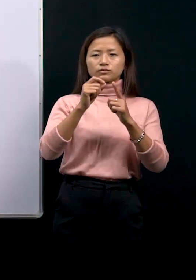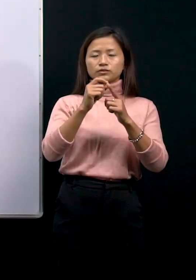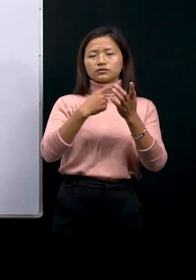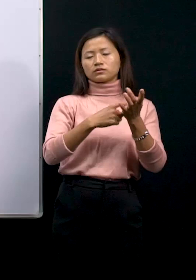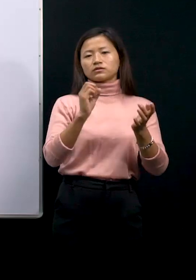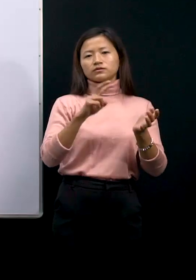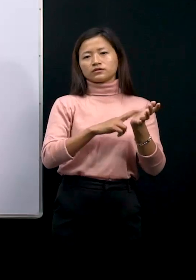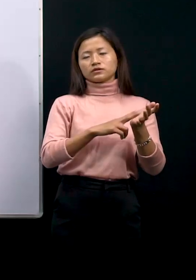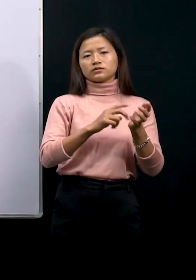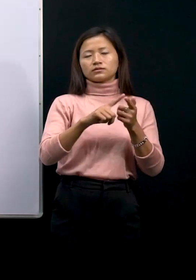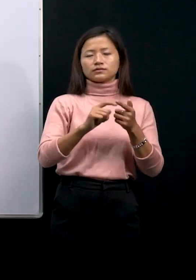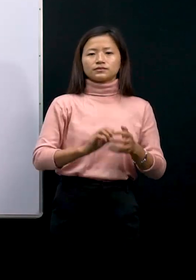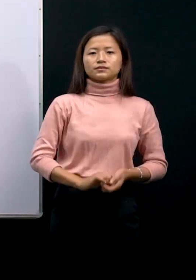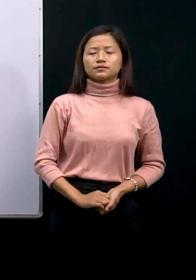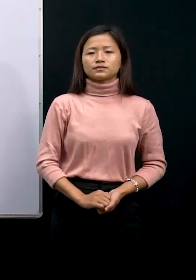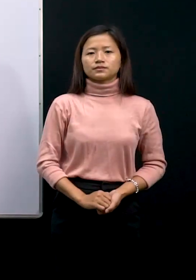prove?